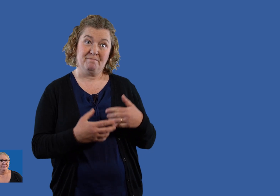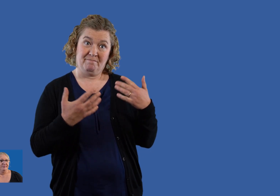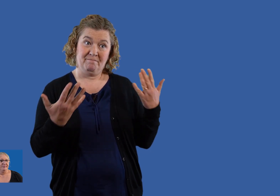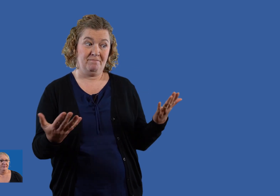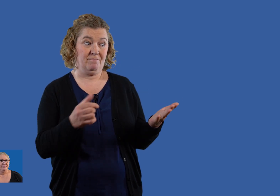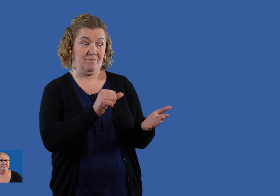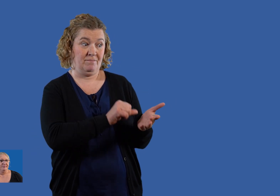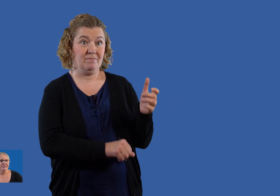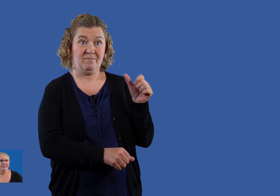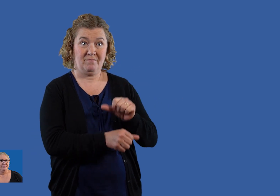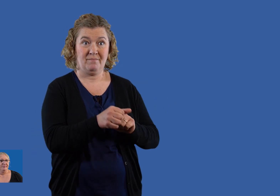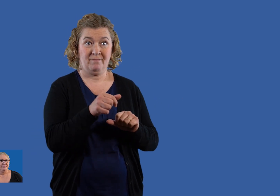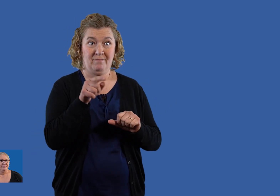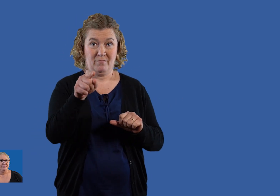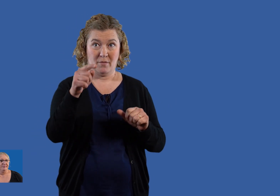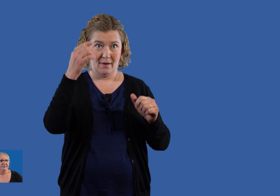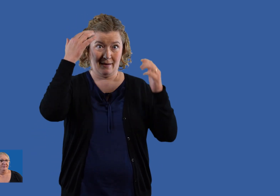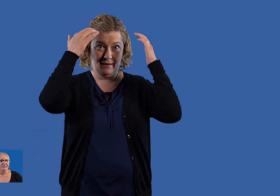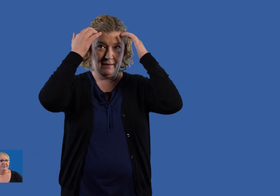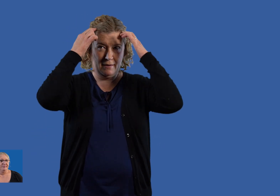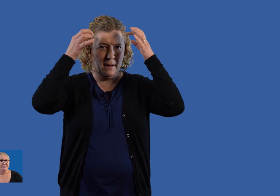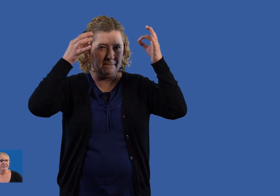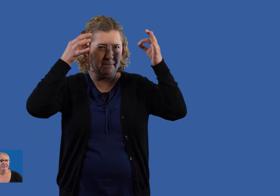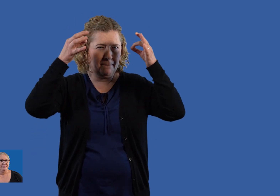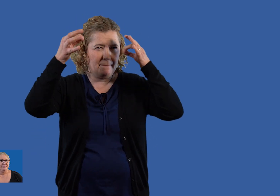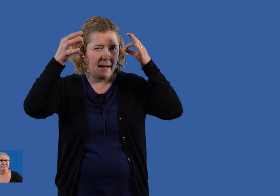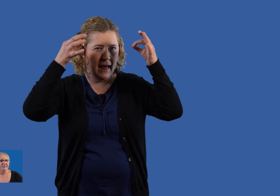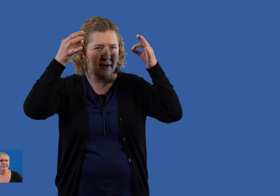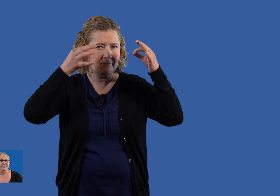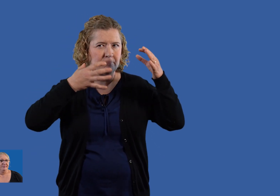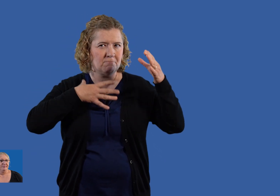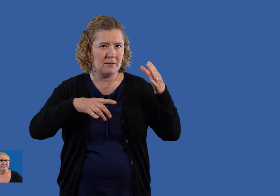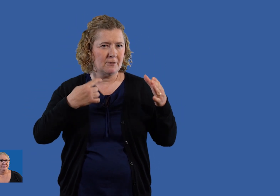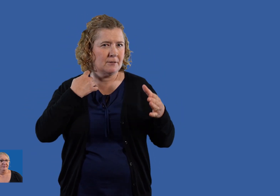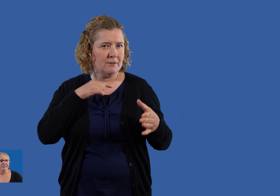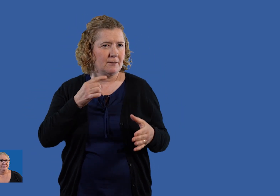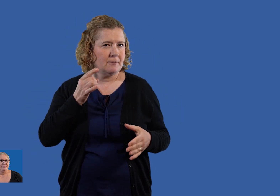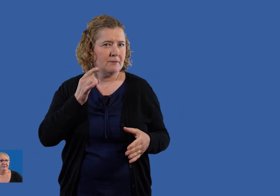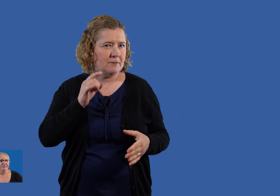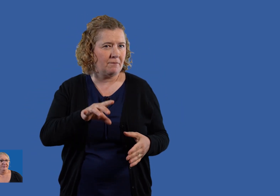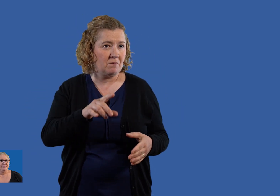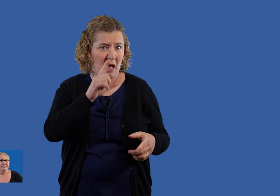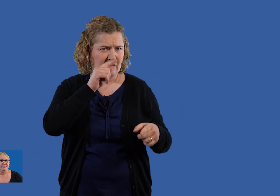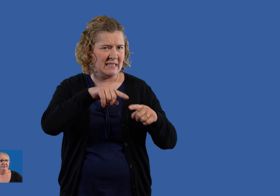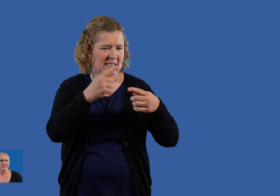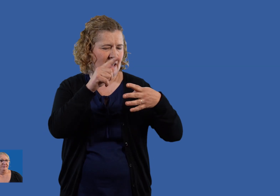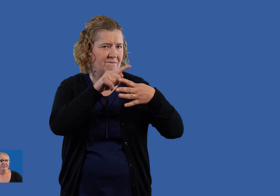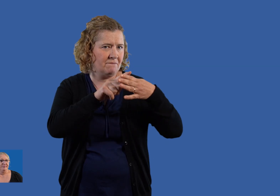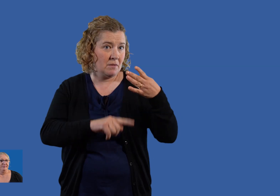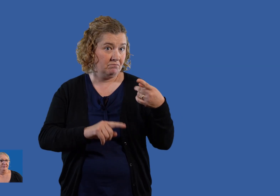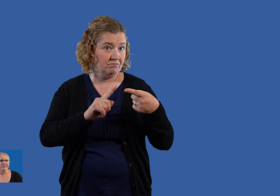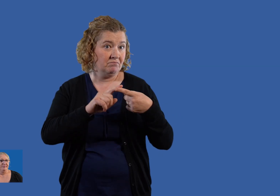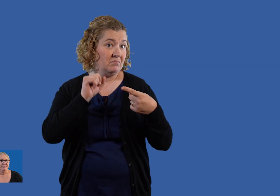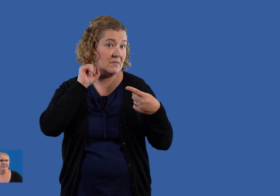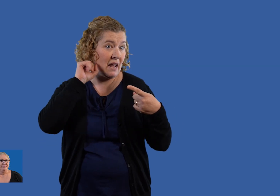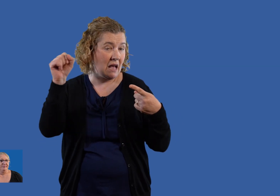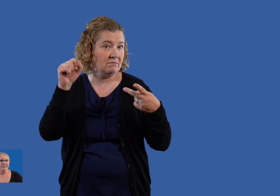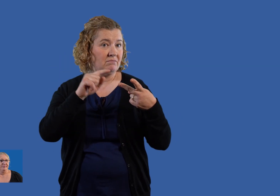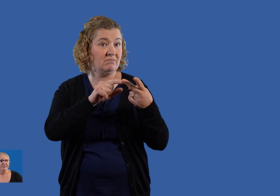Well, technically suicide is the voluntary act of killing oneself. It's hanging, it's